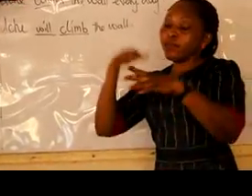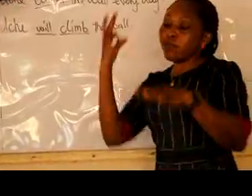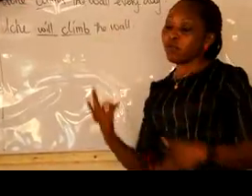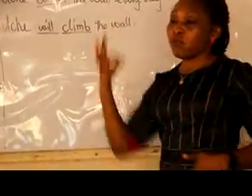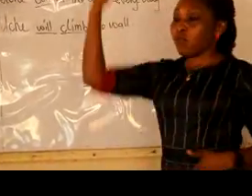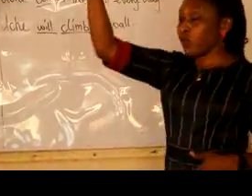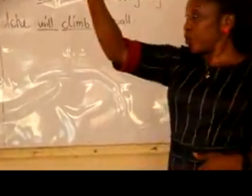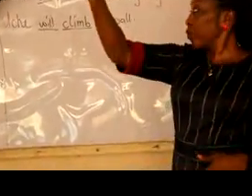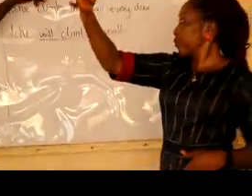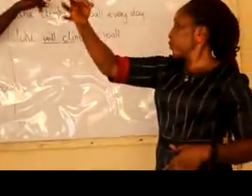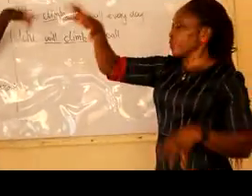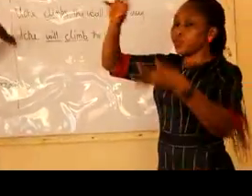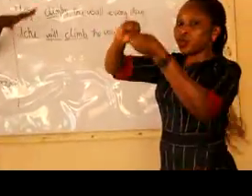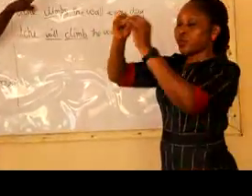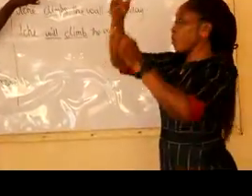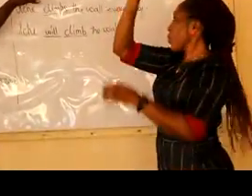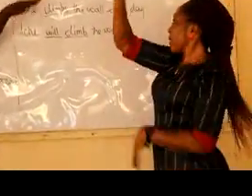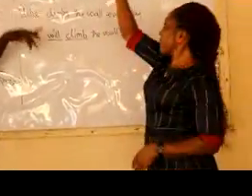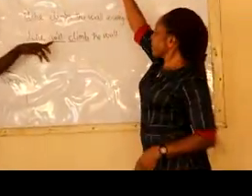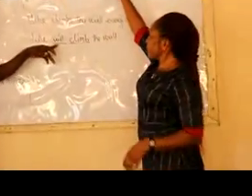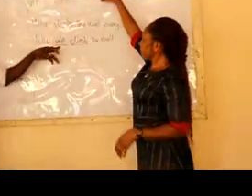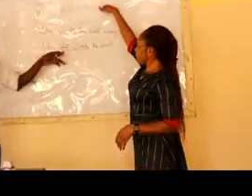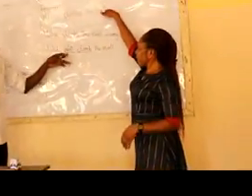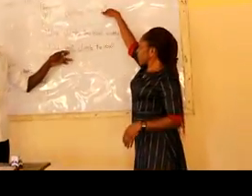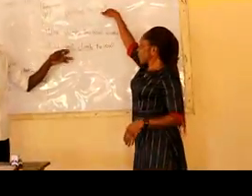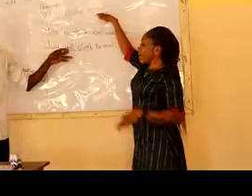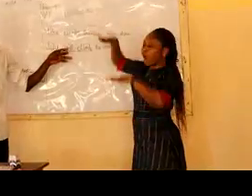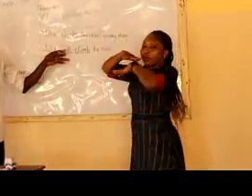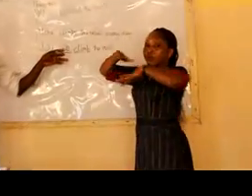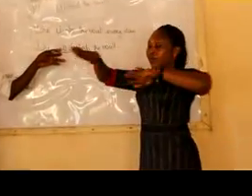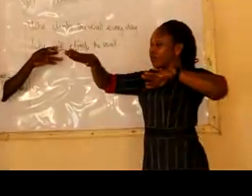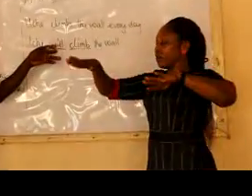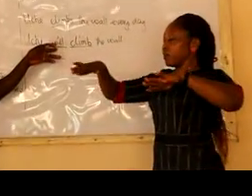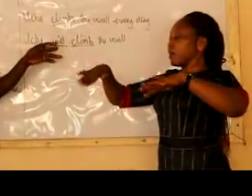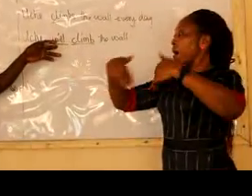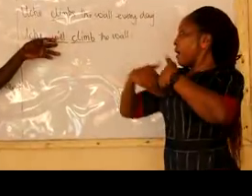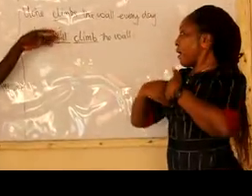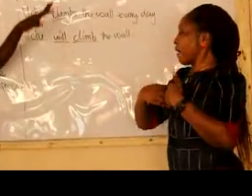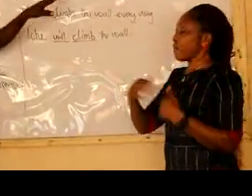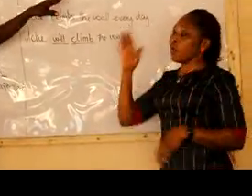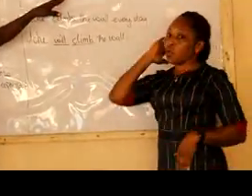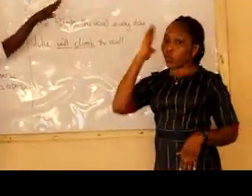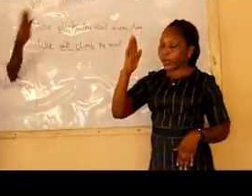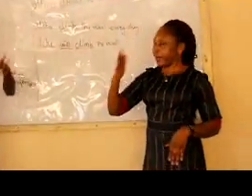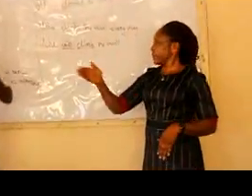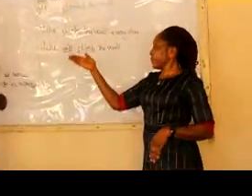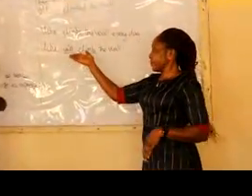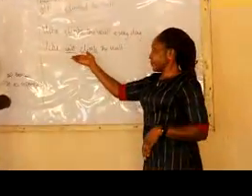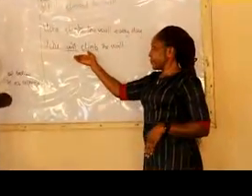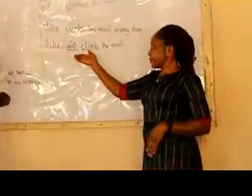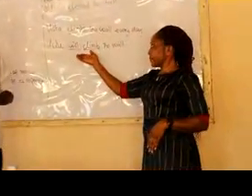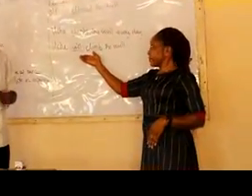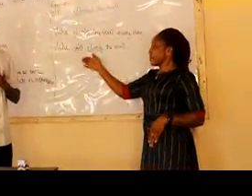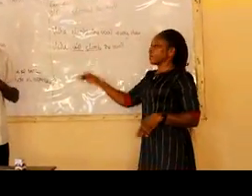can see that the first sentence has no modal or auxiliary verb. It's just a main